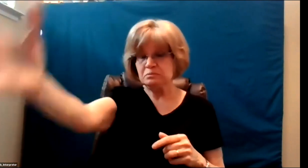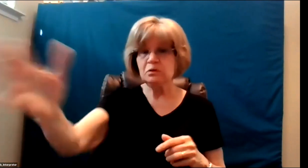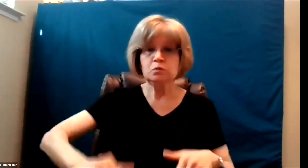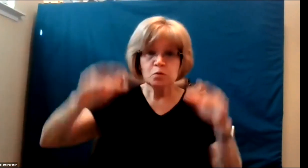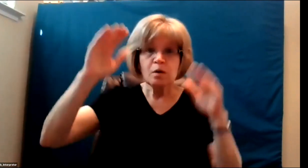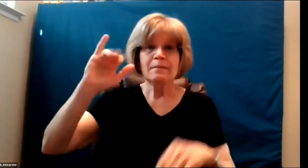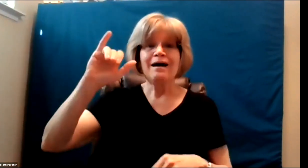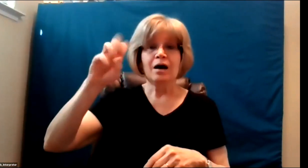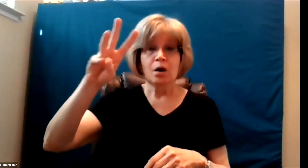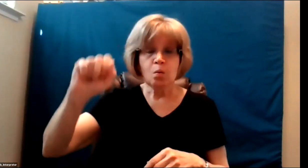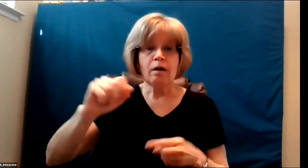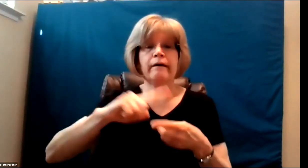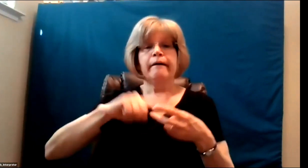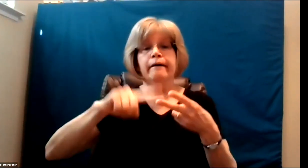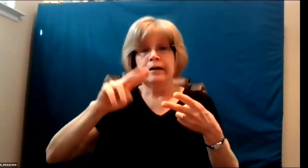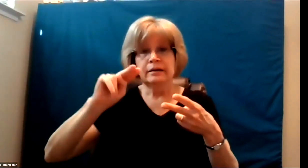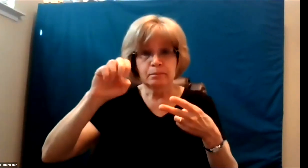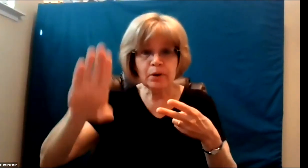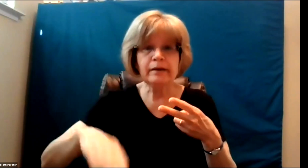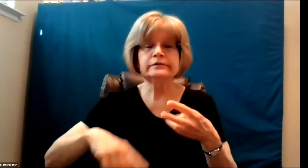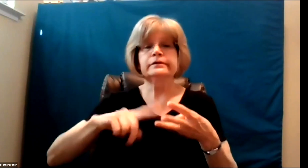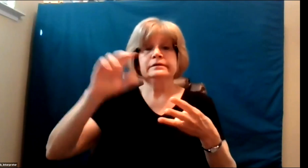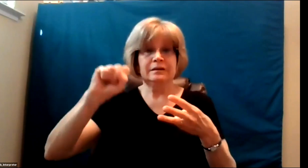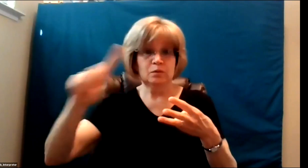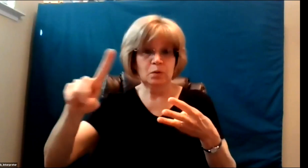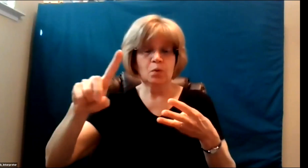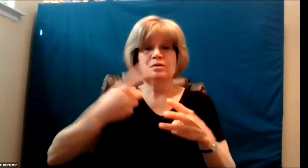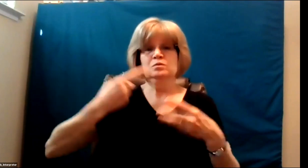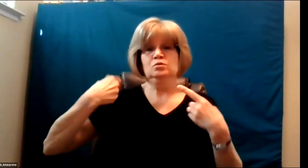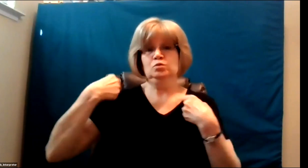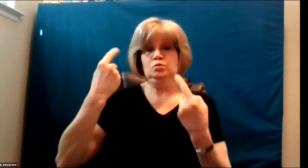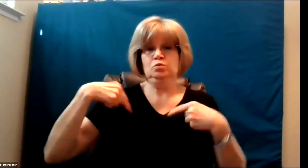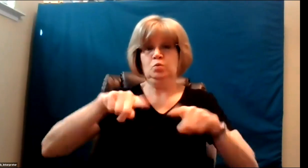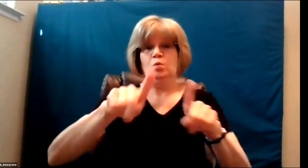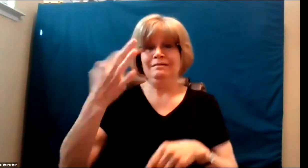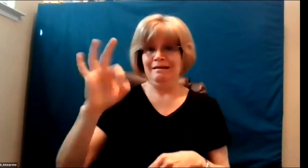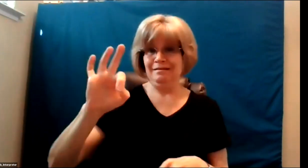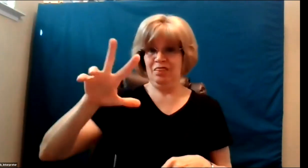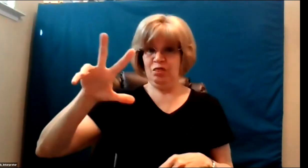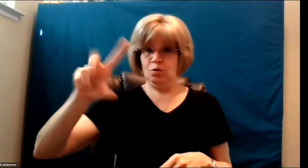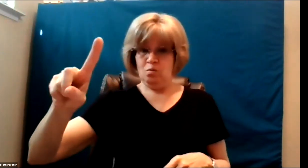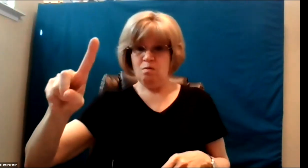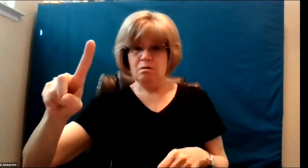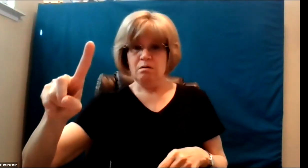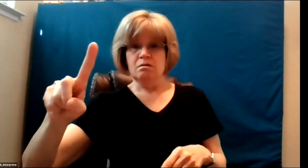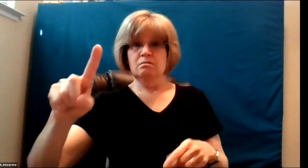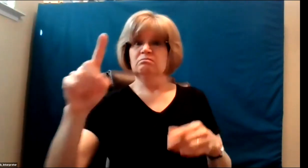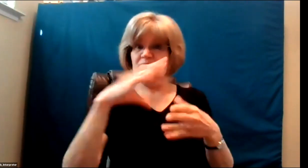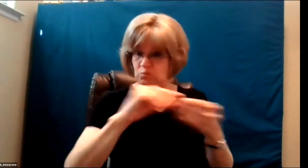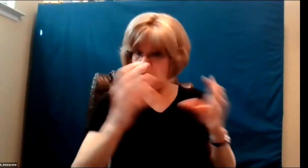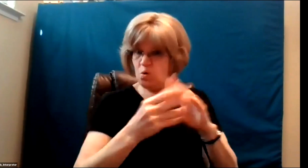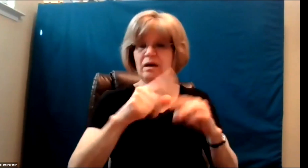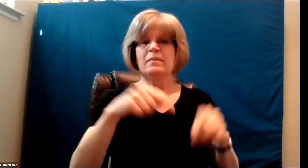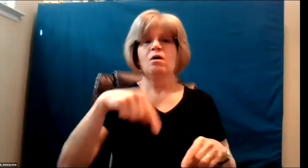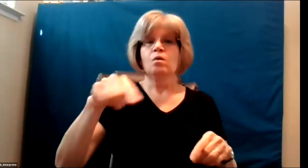Nebraska, and South Dakota in 1931 also tell of that year's drought and